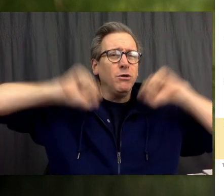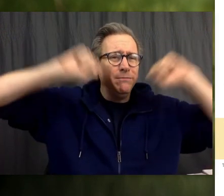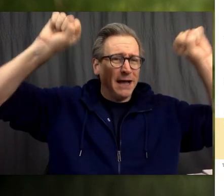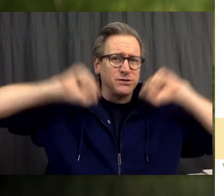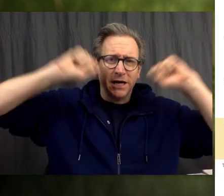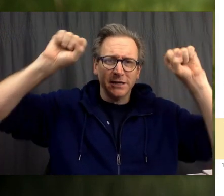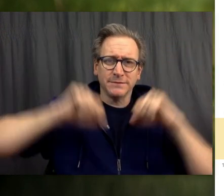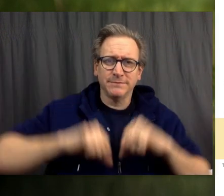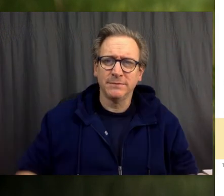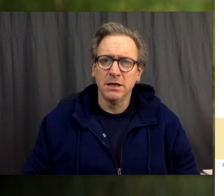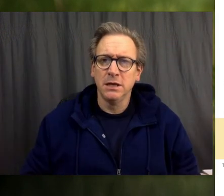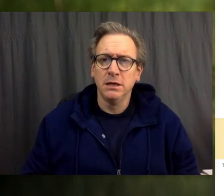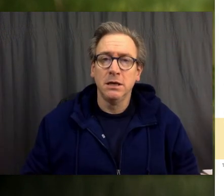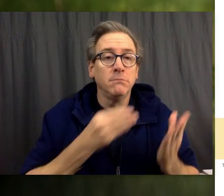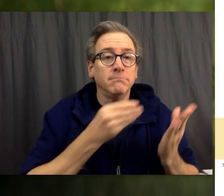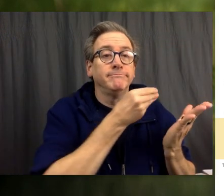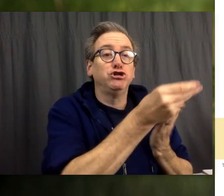Yoga, exercise.